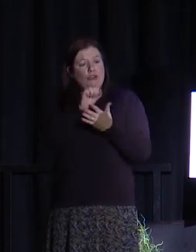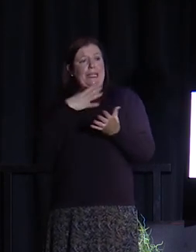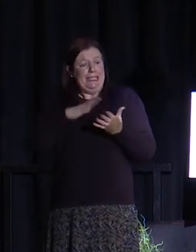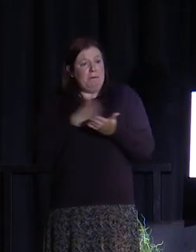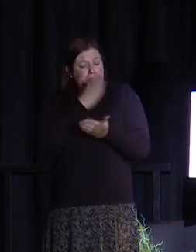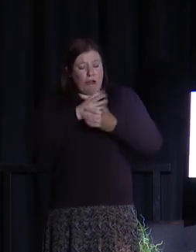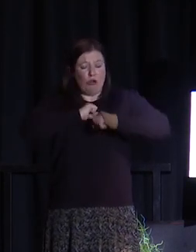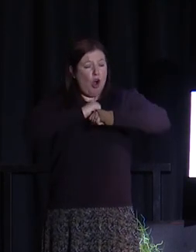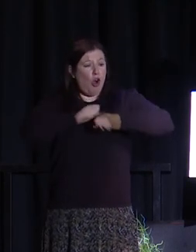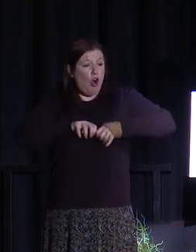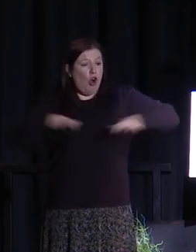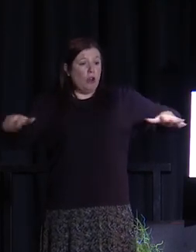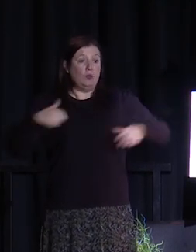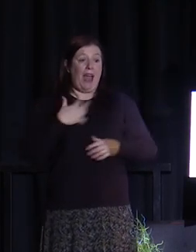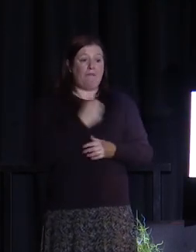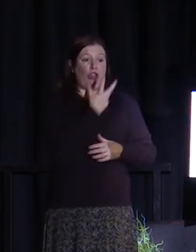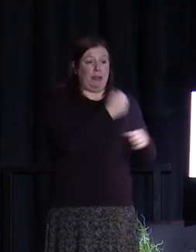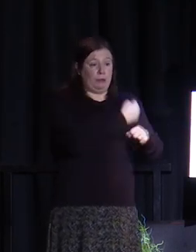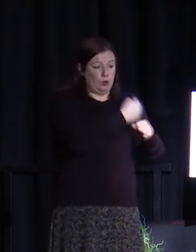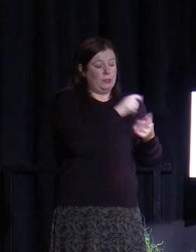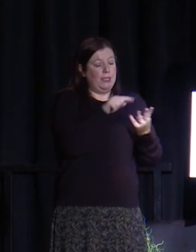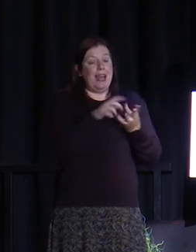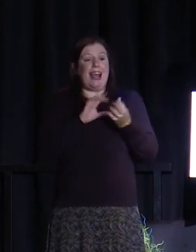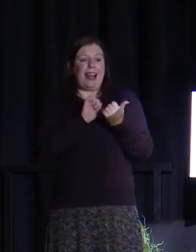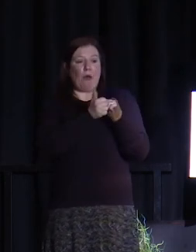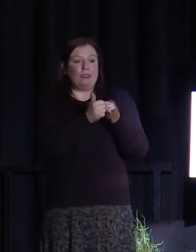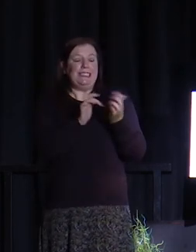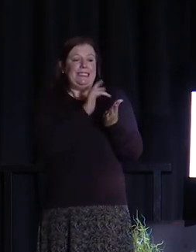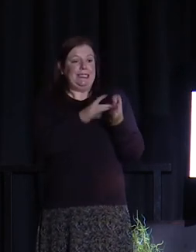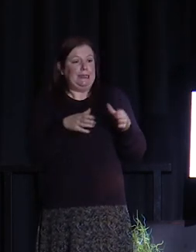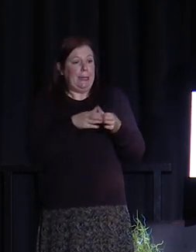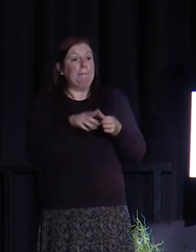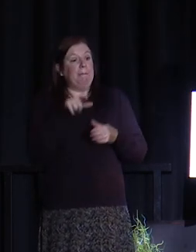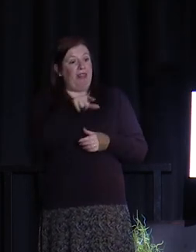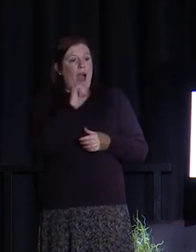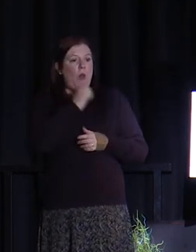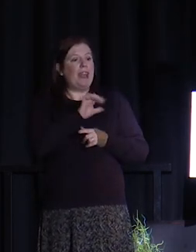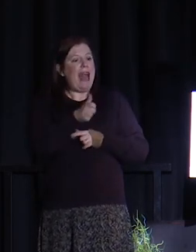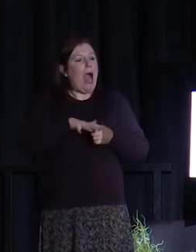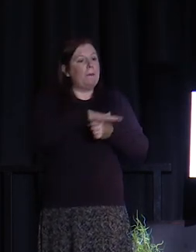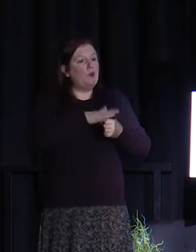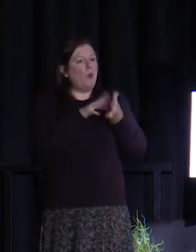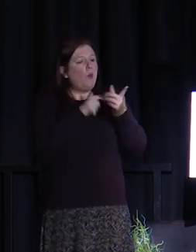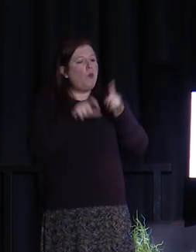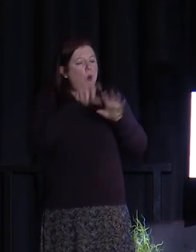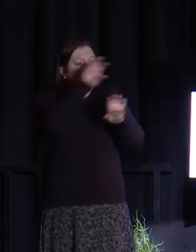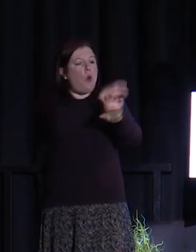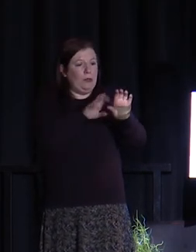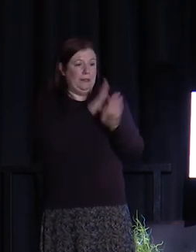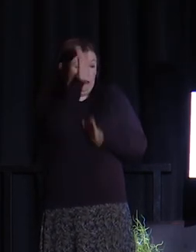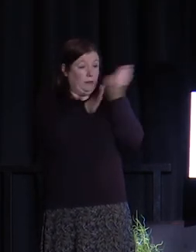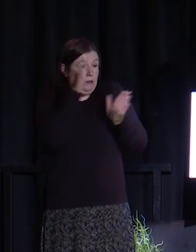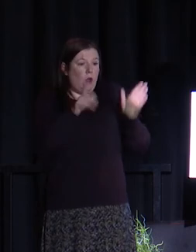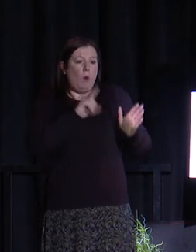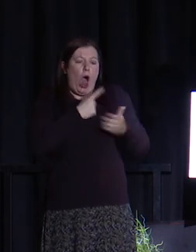structure is such that we have three producing teams, a collaborative cities team, who are determined to work in every single neighbourhood, every ward in the city, to make sure that this is not a